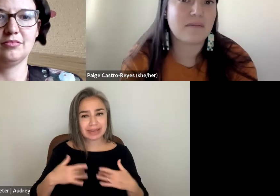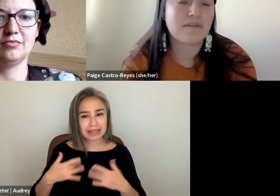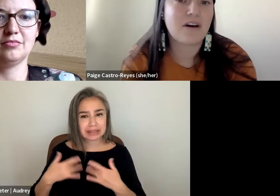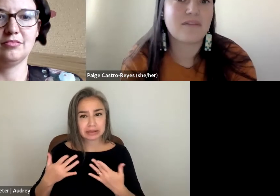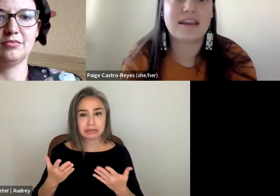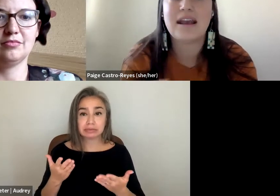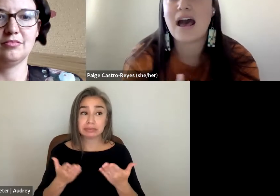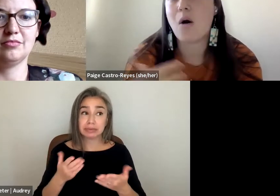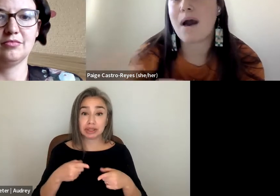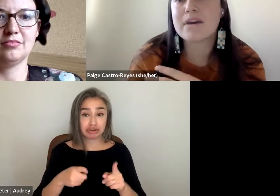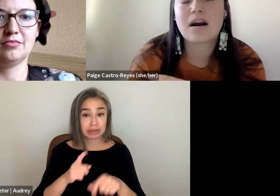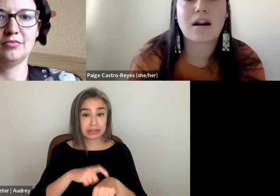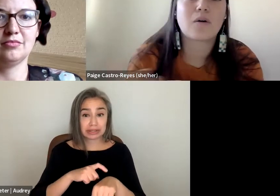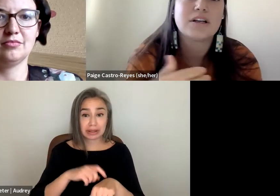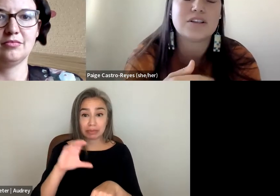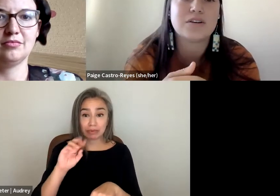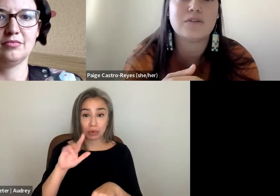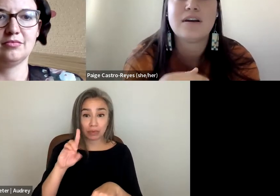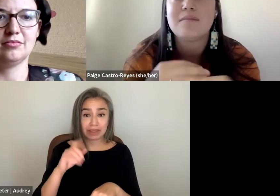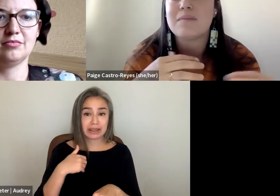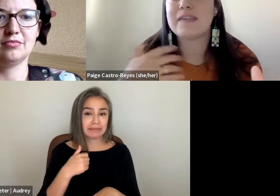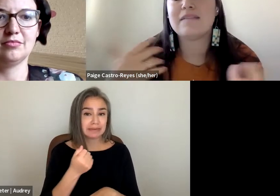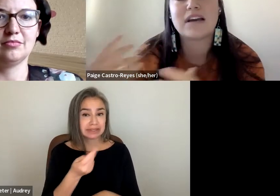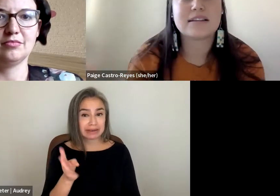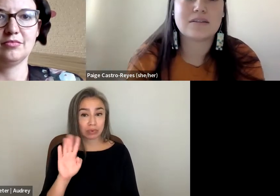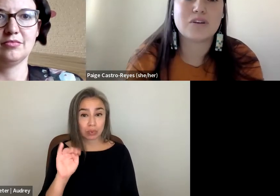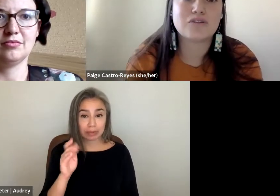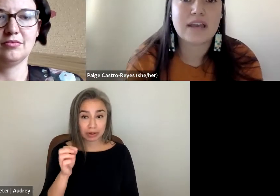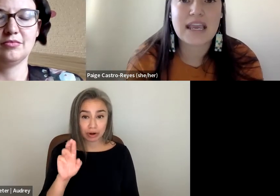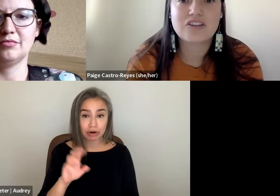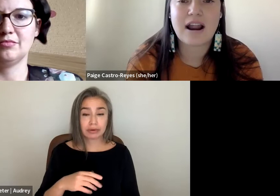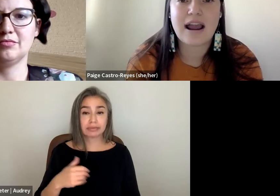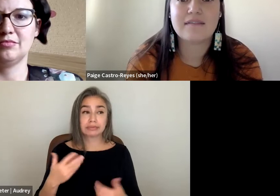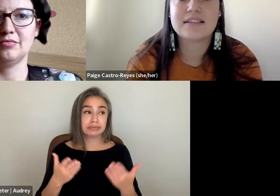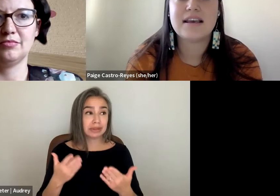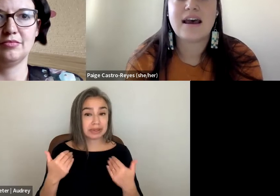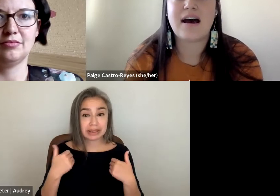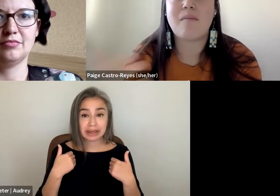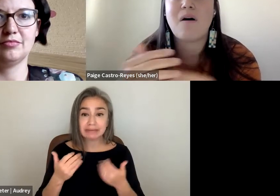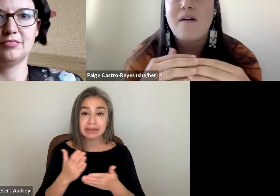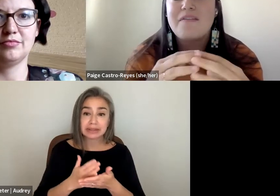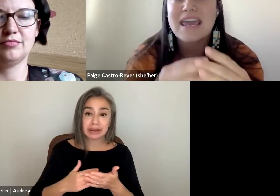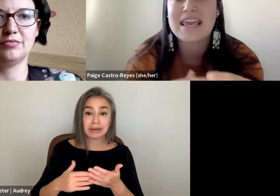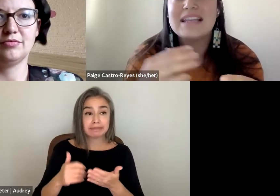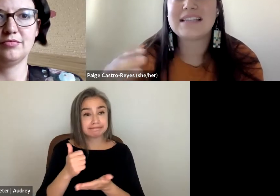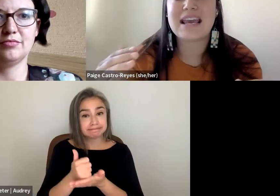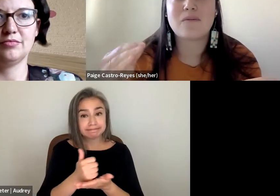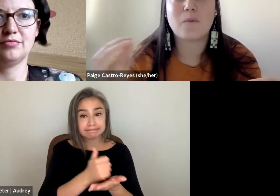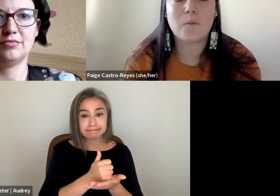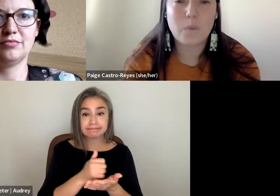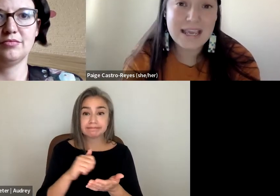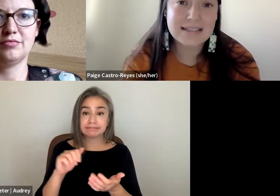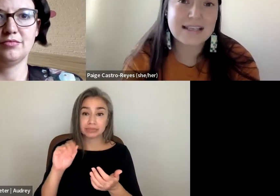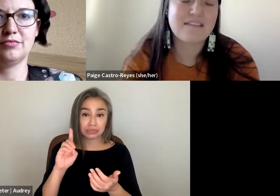in the time of COVID, a webinar or two, maybe they've done some mutual aid drives. It can